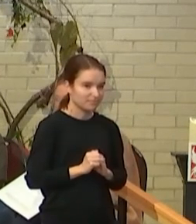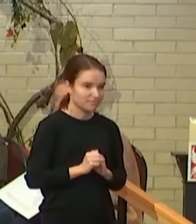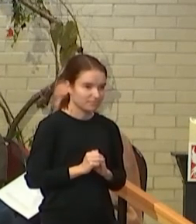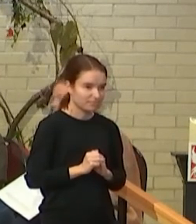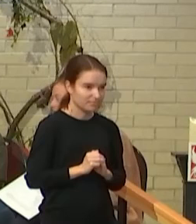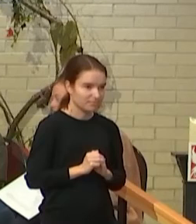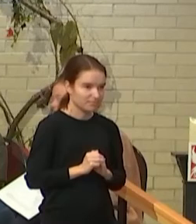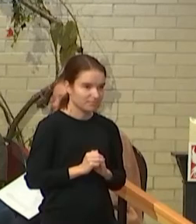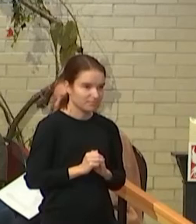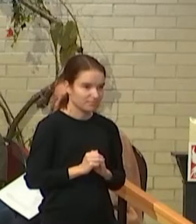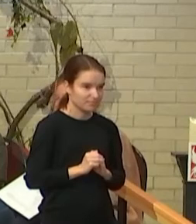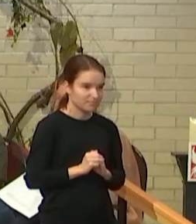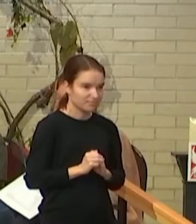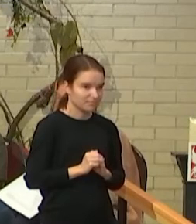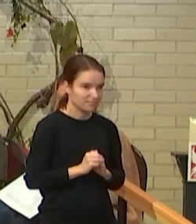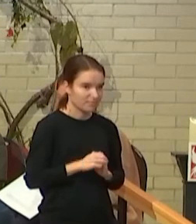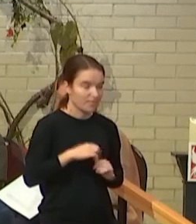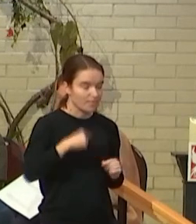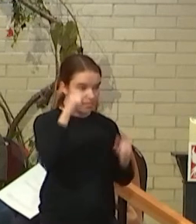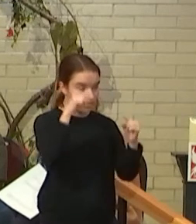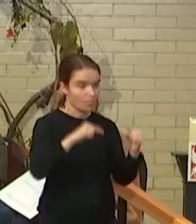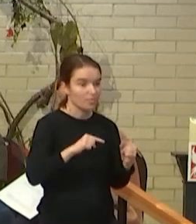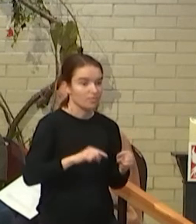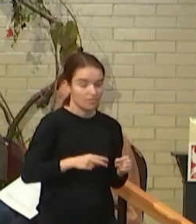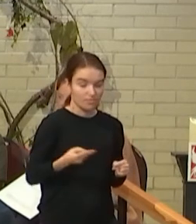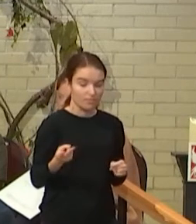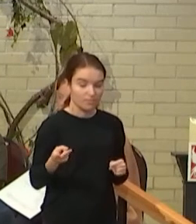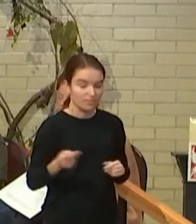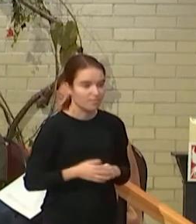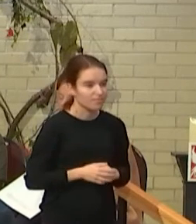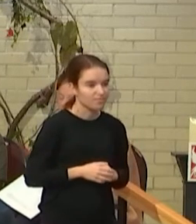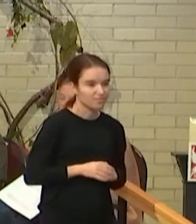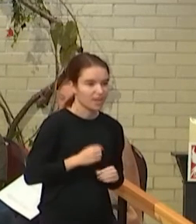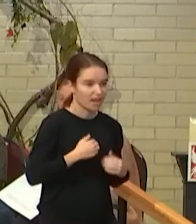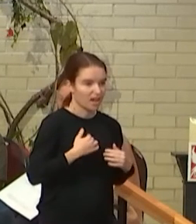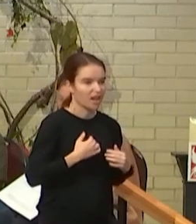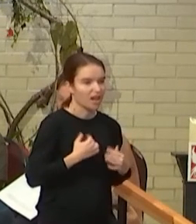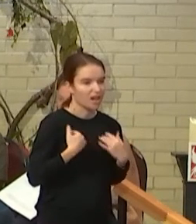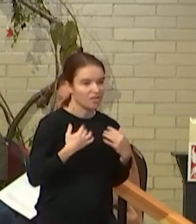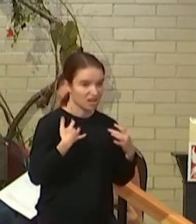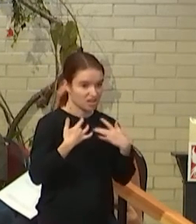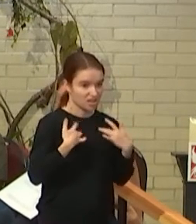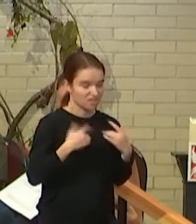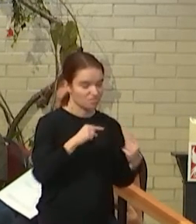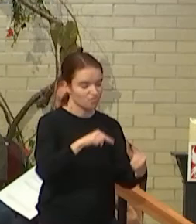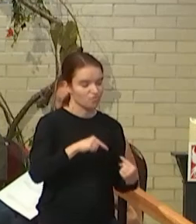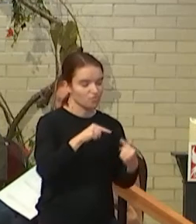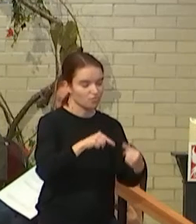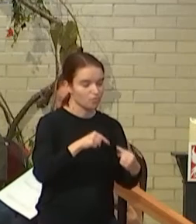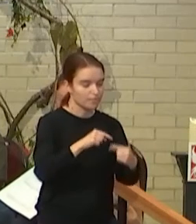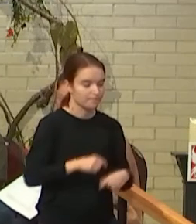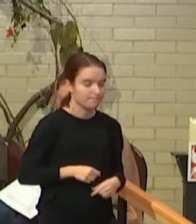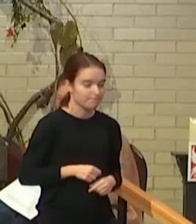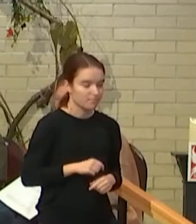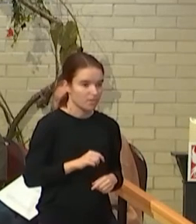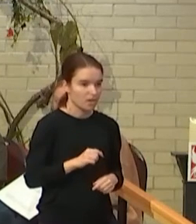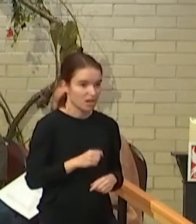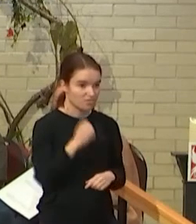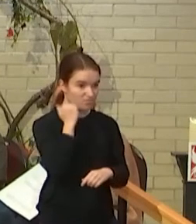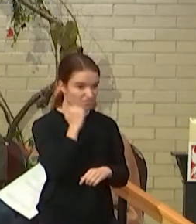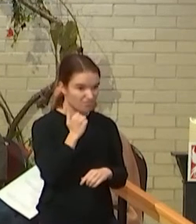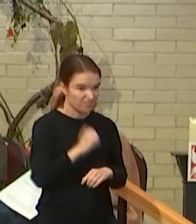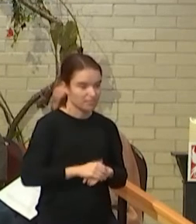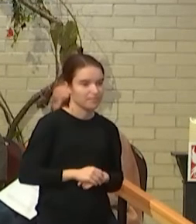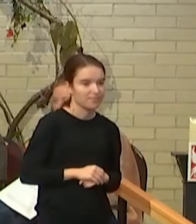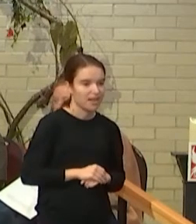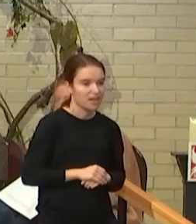kind of agree with Emily and Antoinette. Like, I struggle with anxiety 24/7, and it freaking sucks. Especially when you take